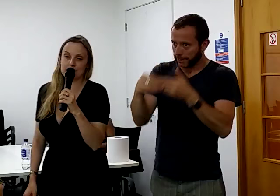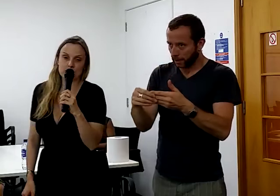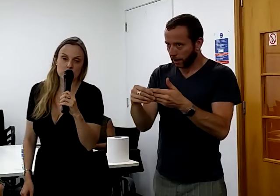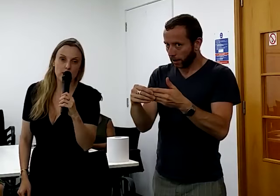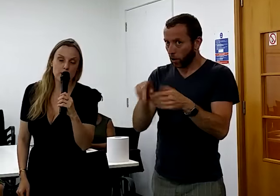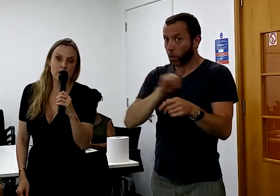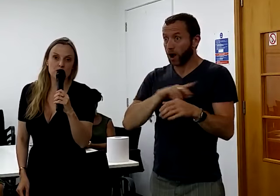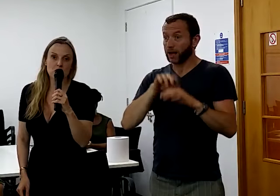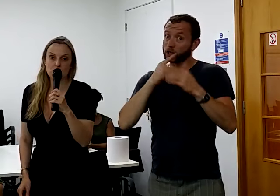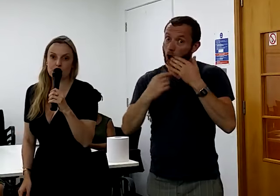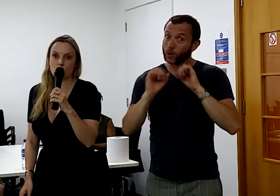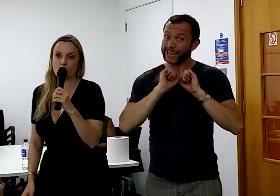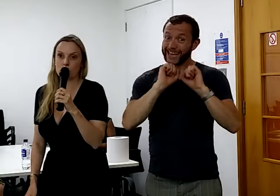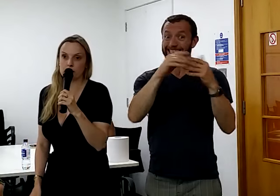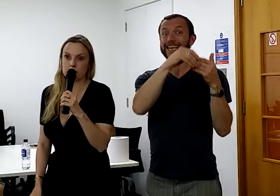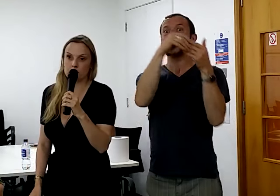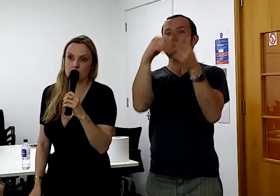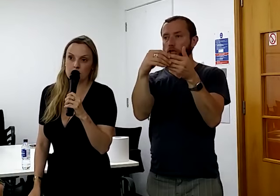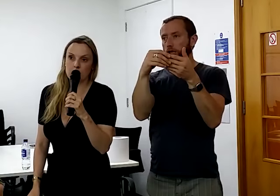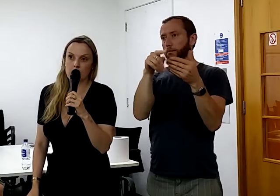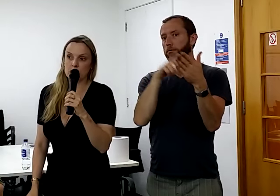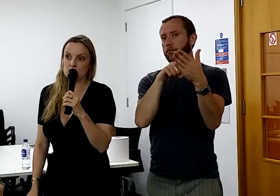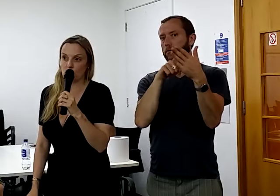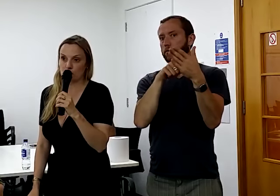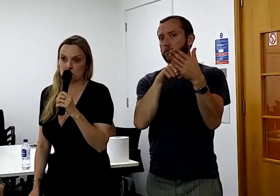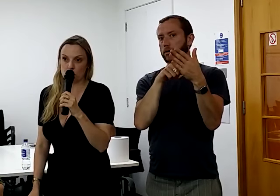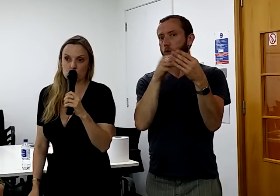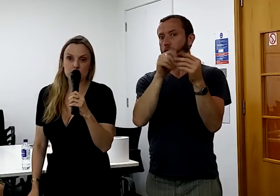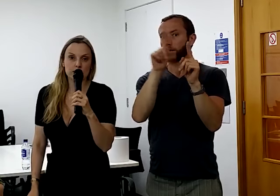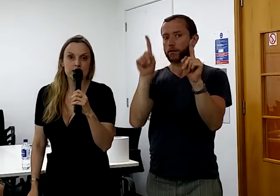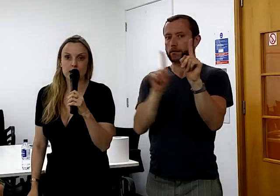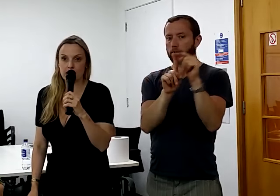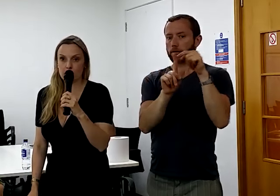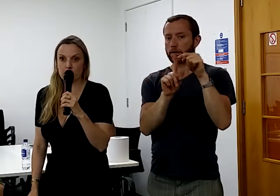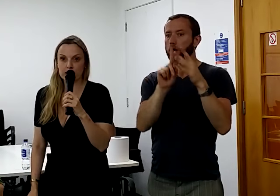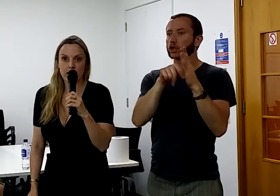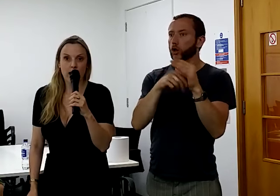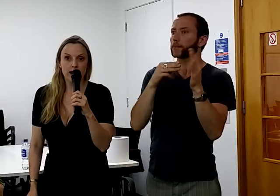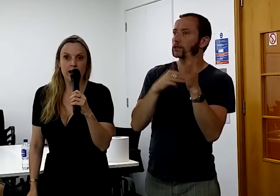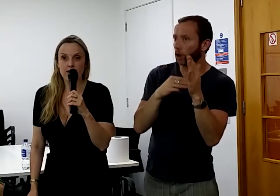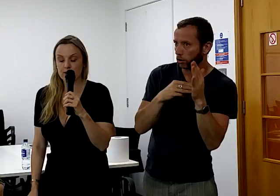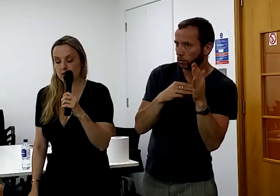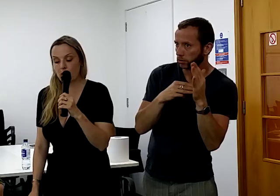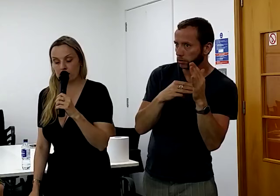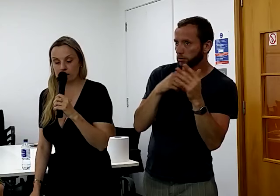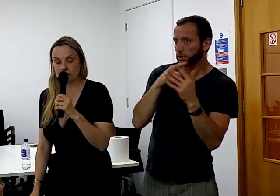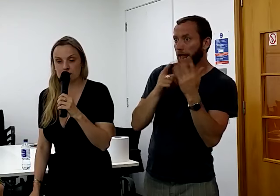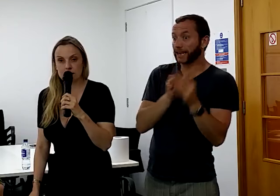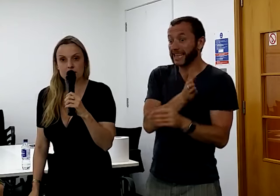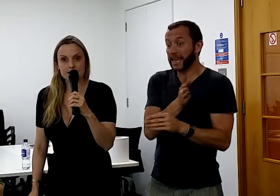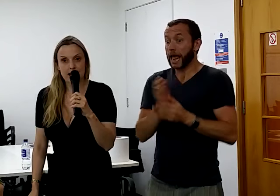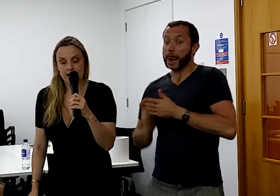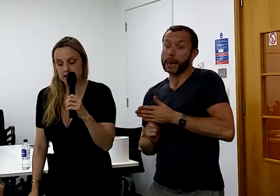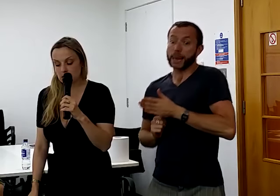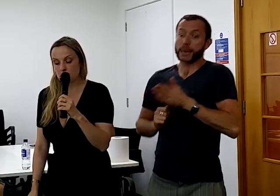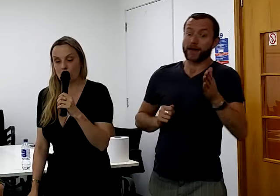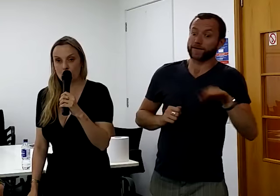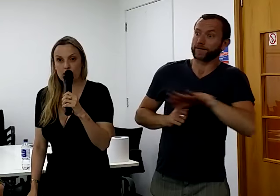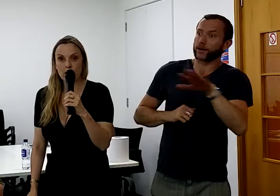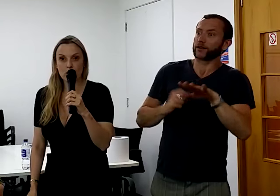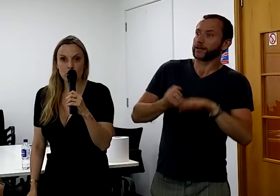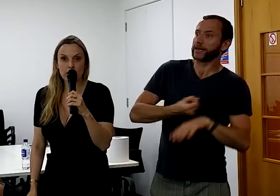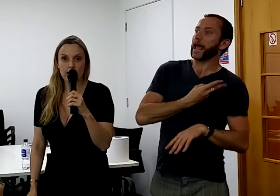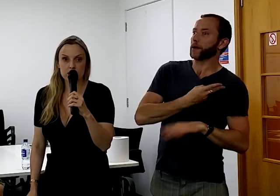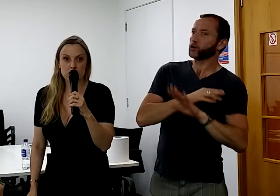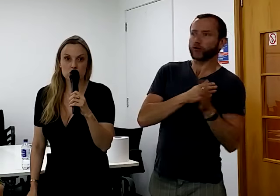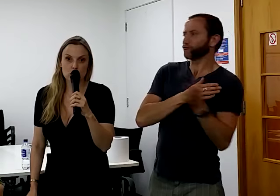only under the leadership of Jeremy Corbyn and John McDonnell and Diane Abbott and a left-wing slate